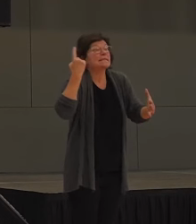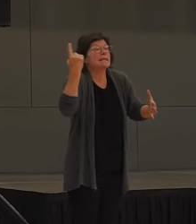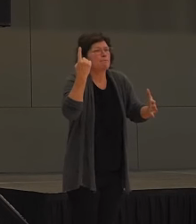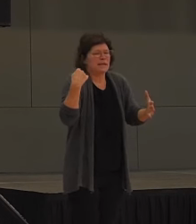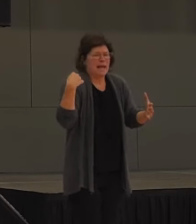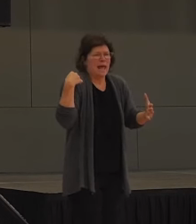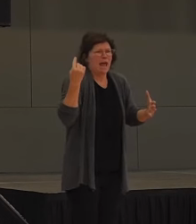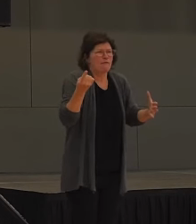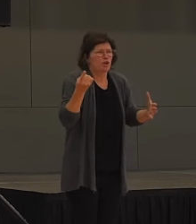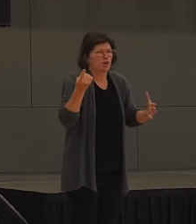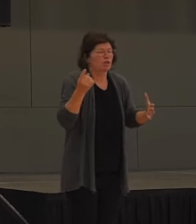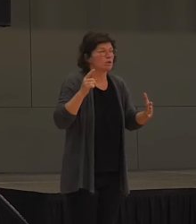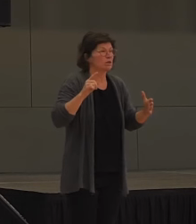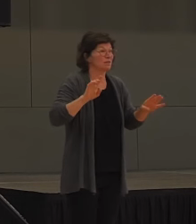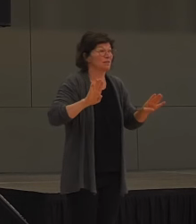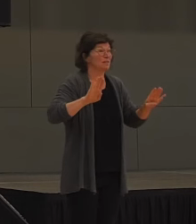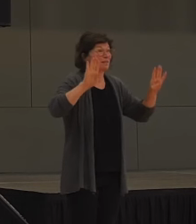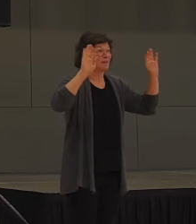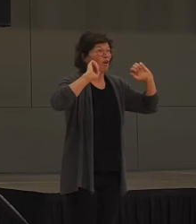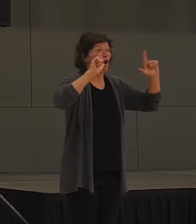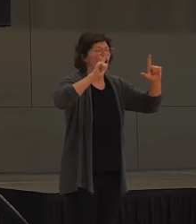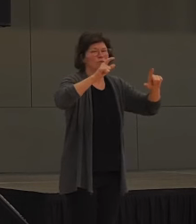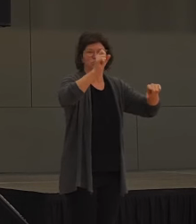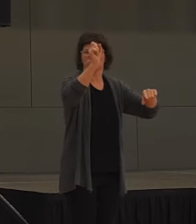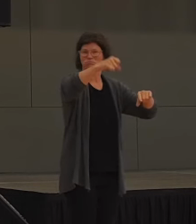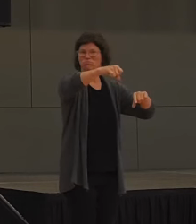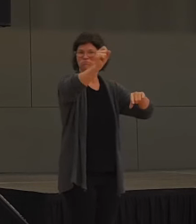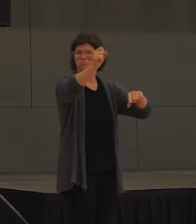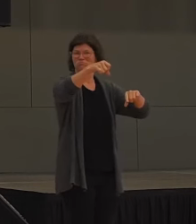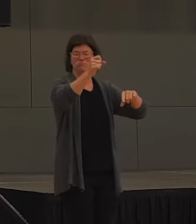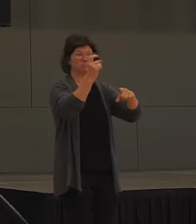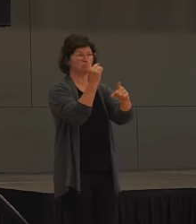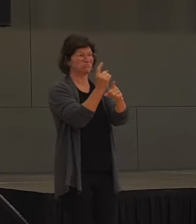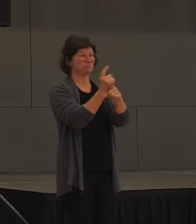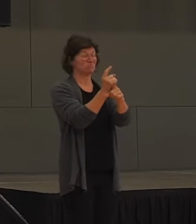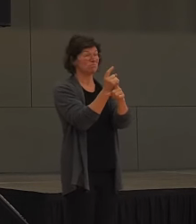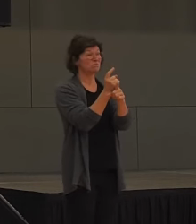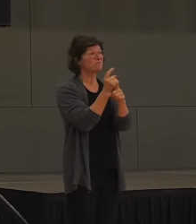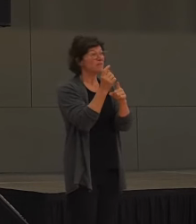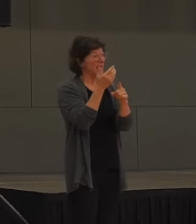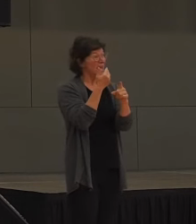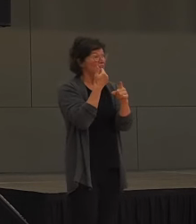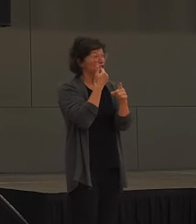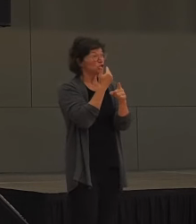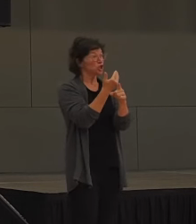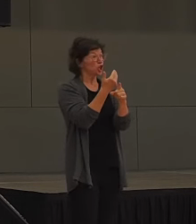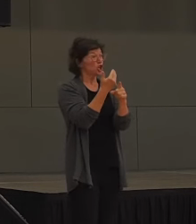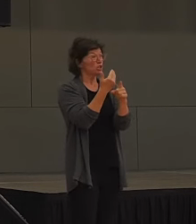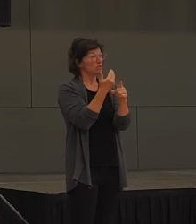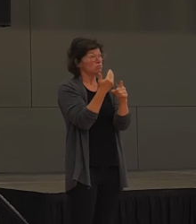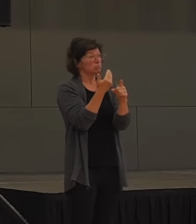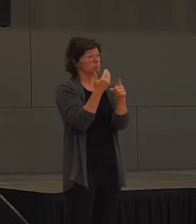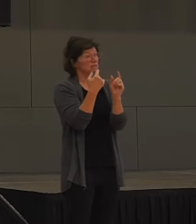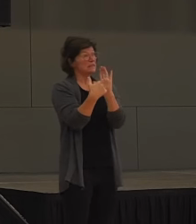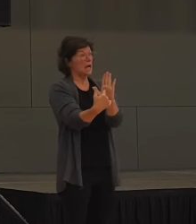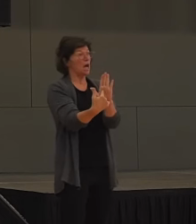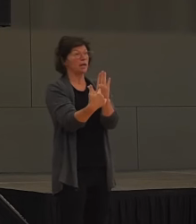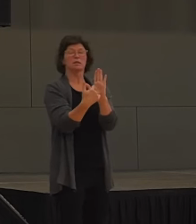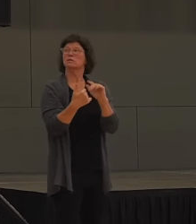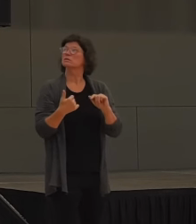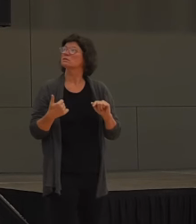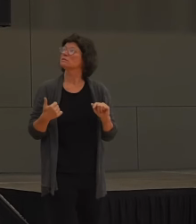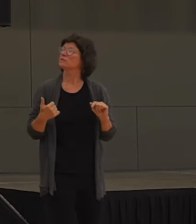Okay, good, you're all awake. That is actually a good sign. Something more significant